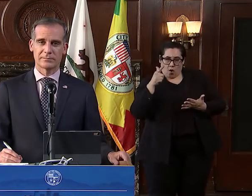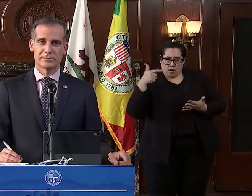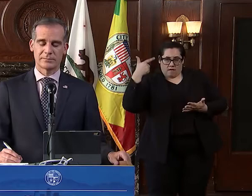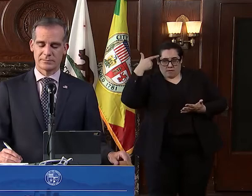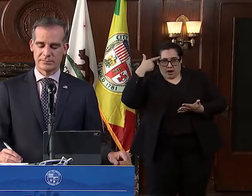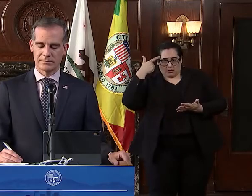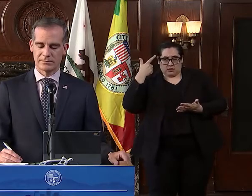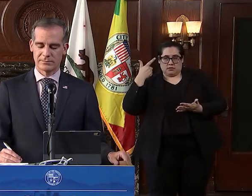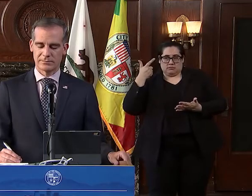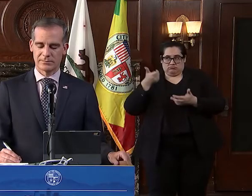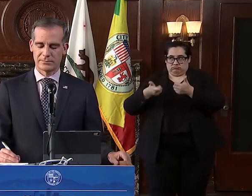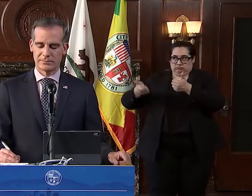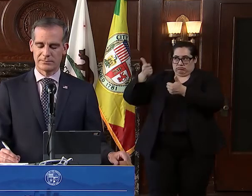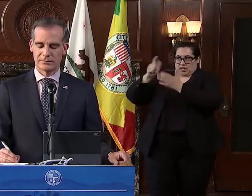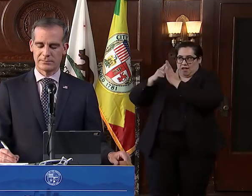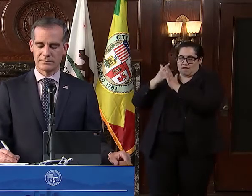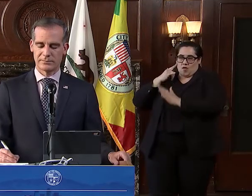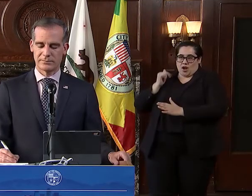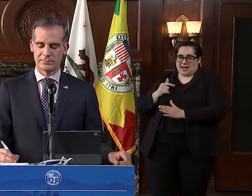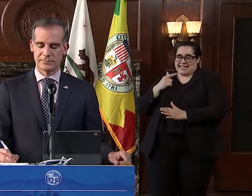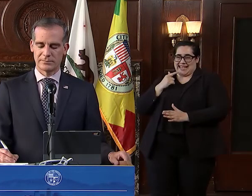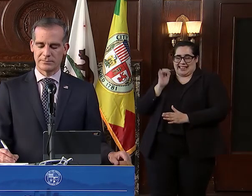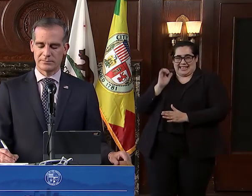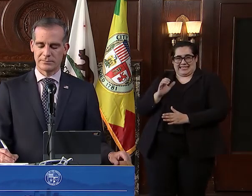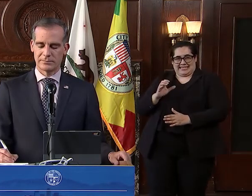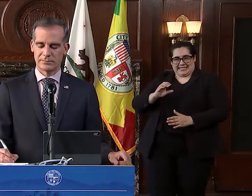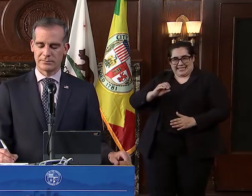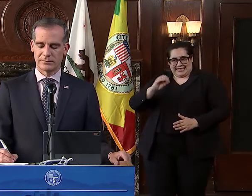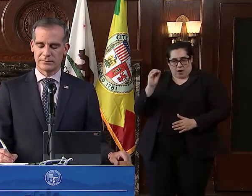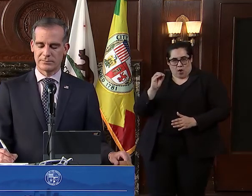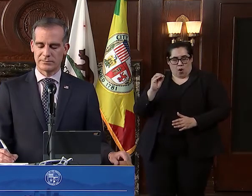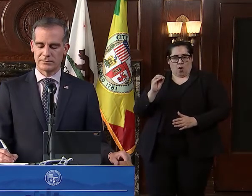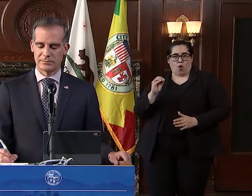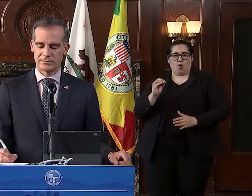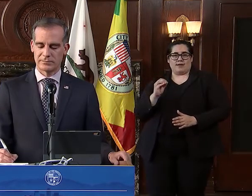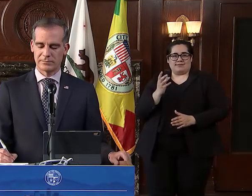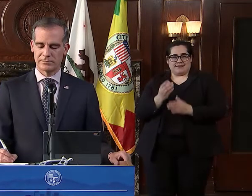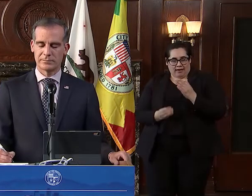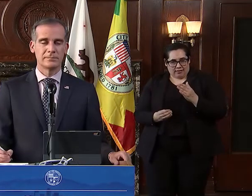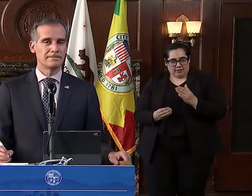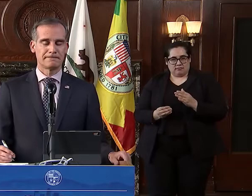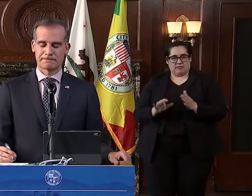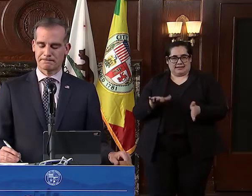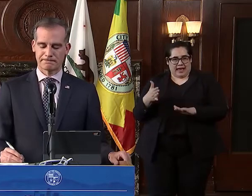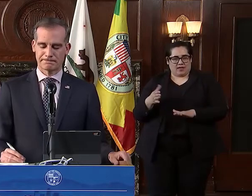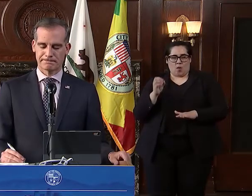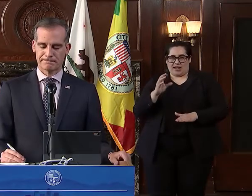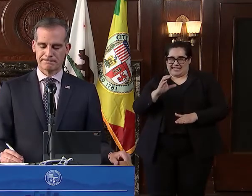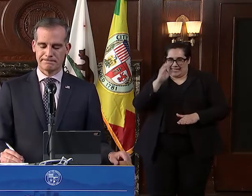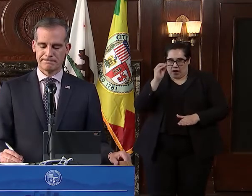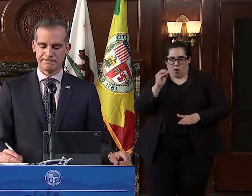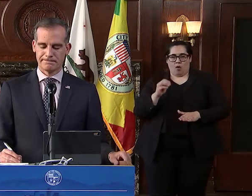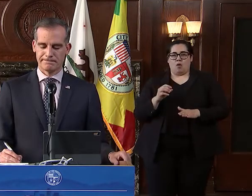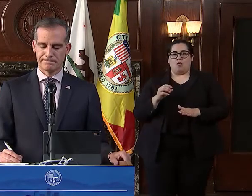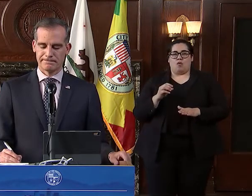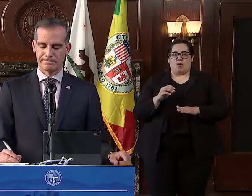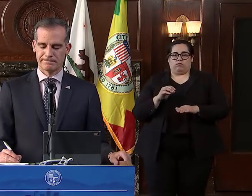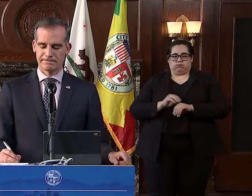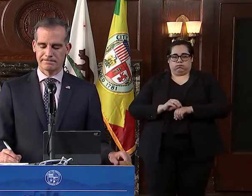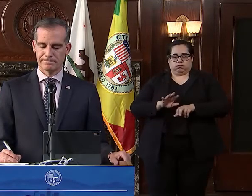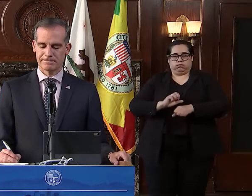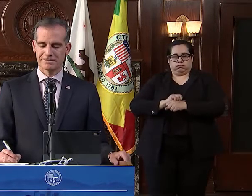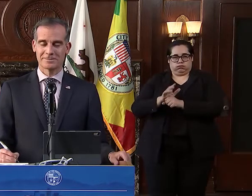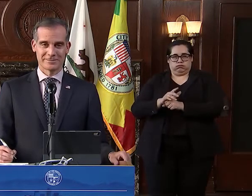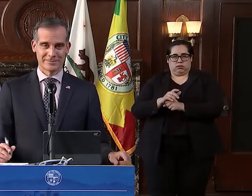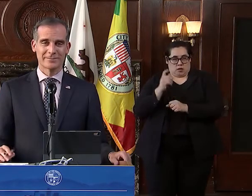of California to tell us that there's zero infections or zero deaths in order to proceed? And my last question is for my friend Viviana.